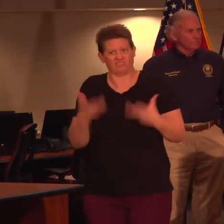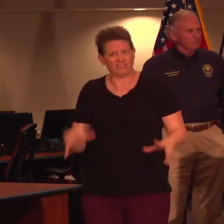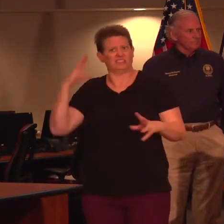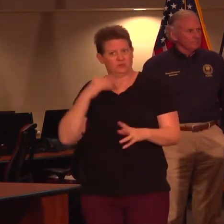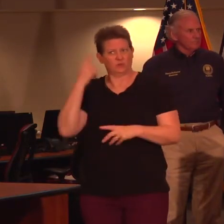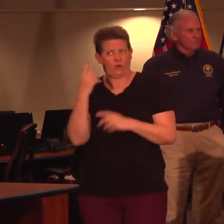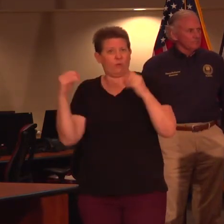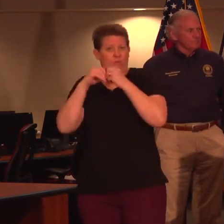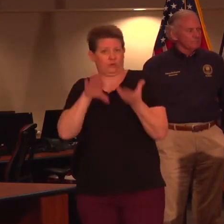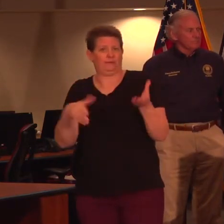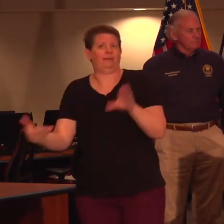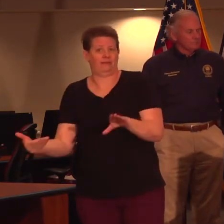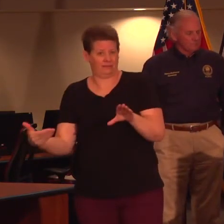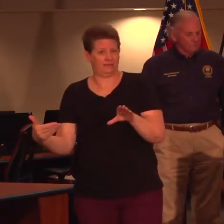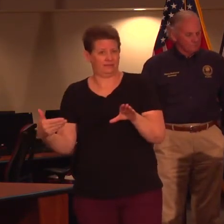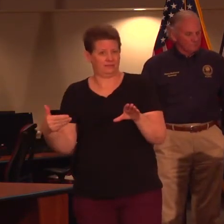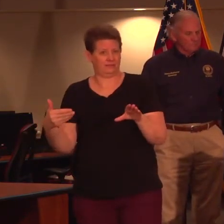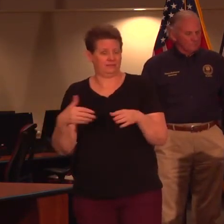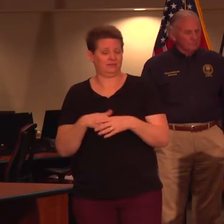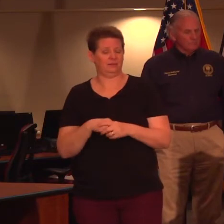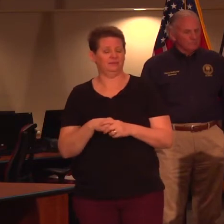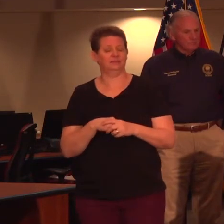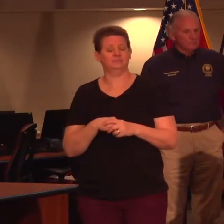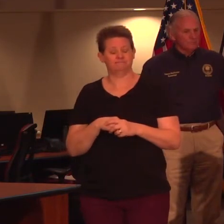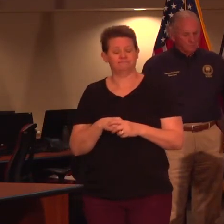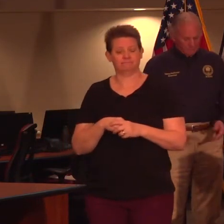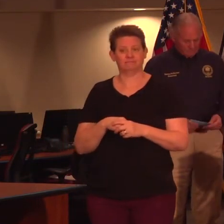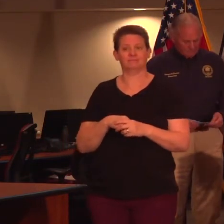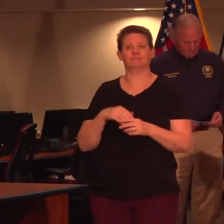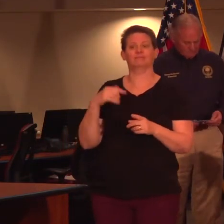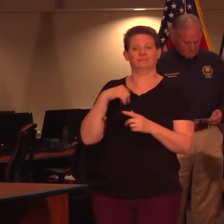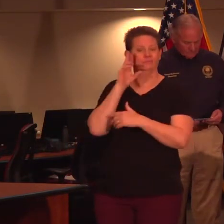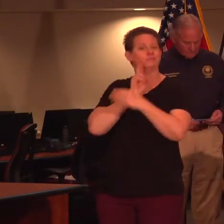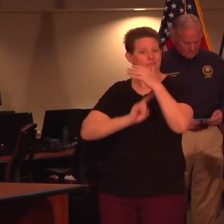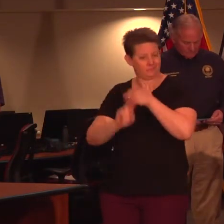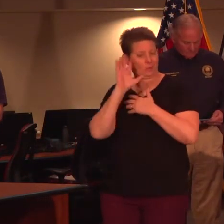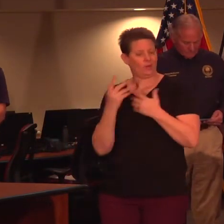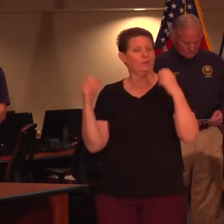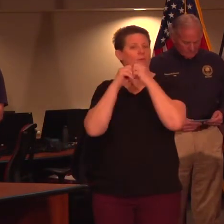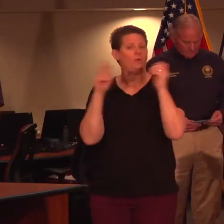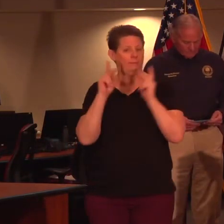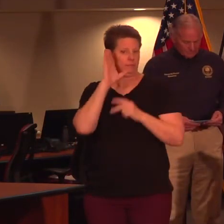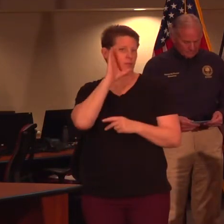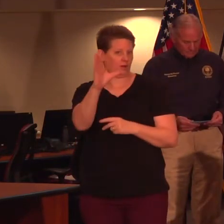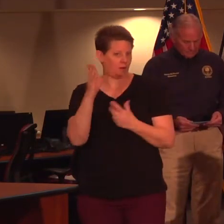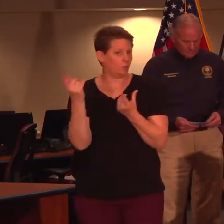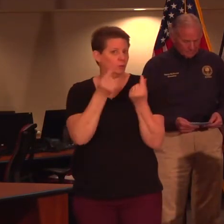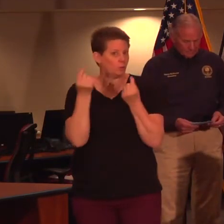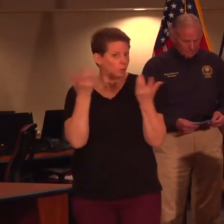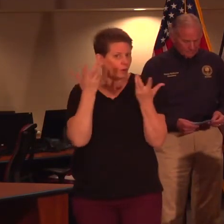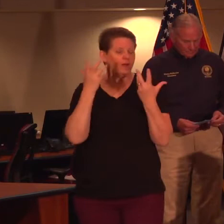residents. To support anticipated increases of people confirmed to have COVID-19, we continue to work